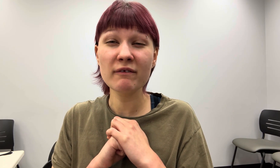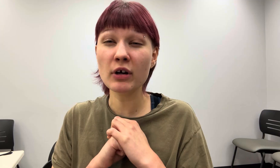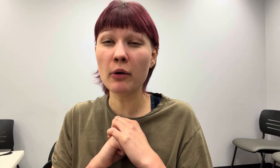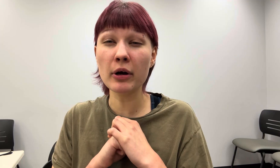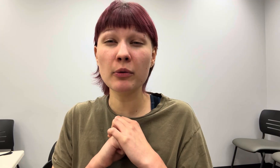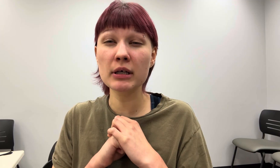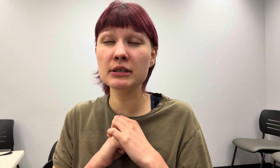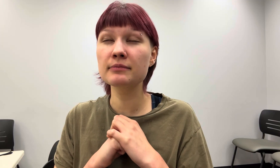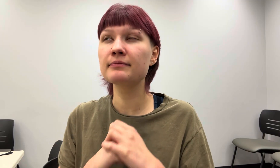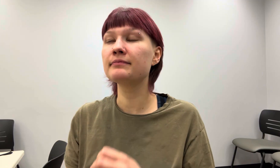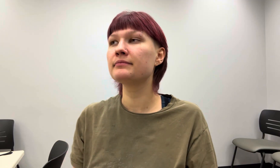Forgot where I was.